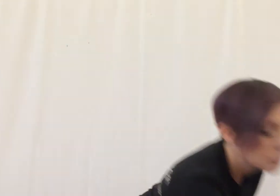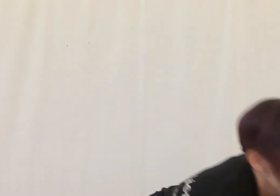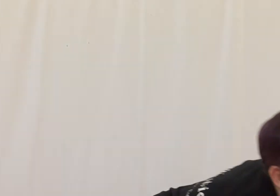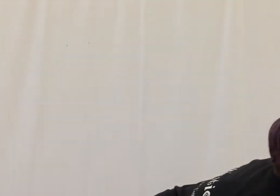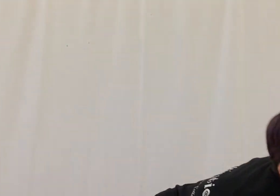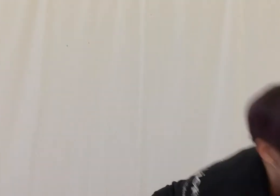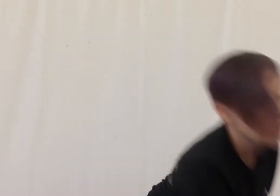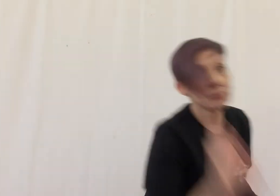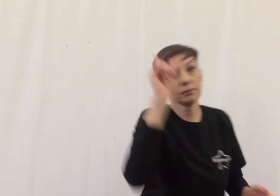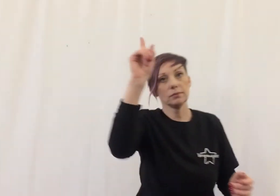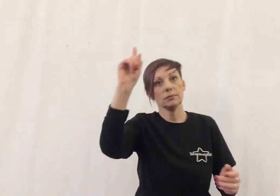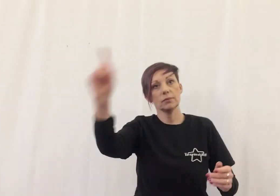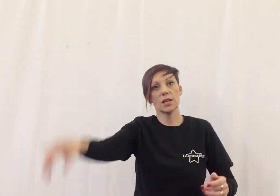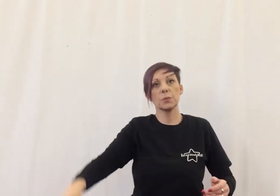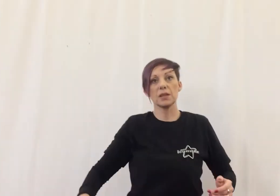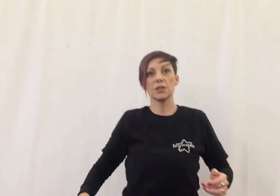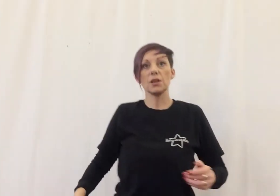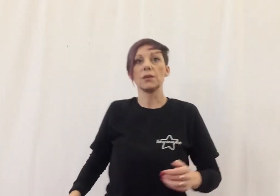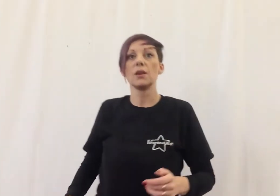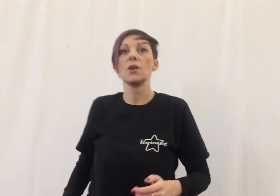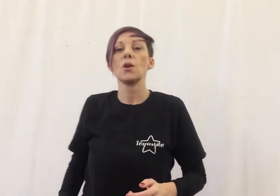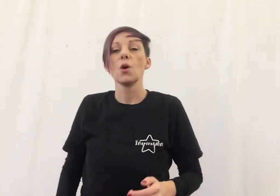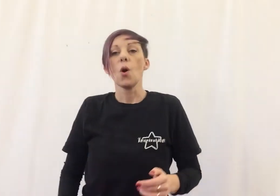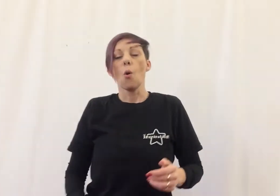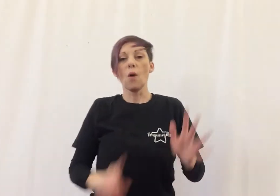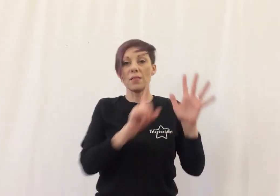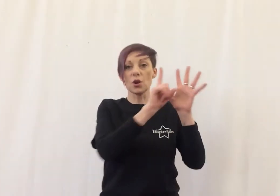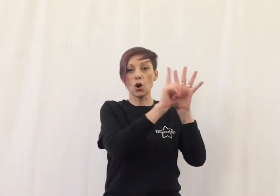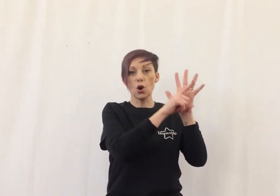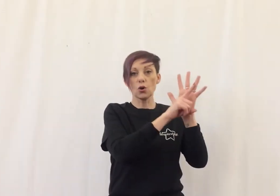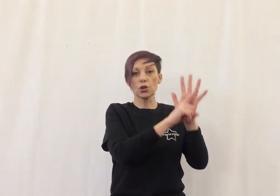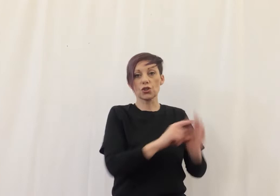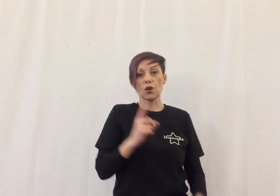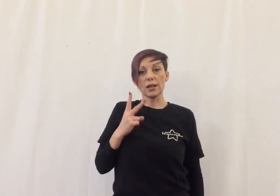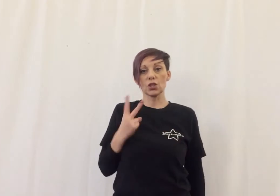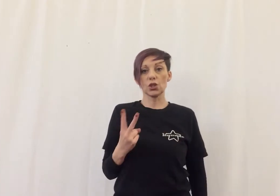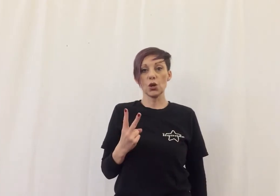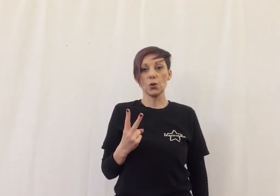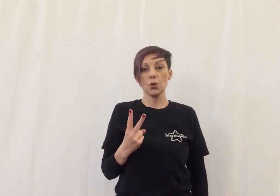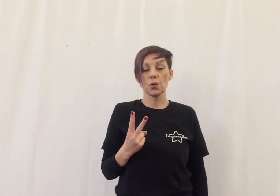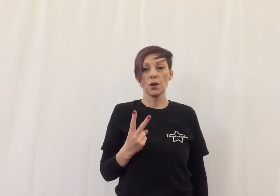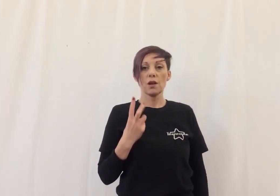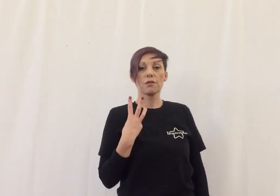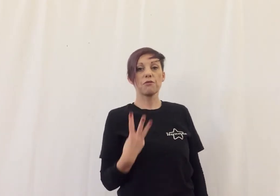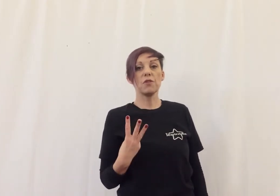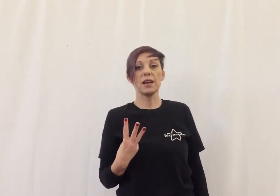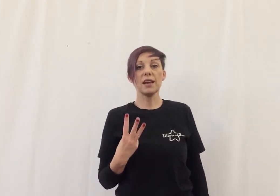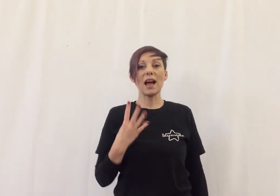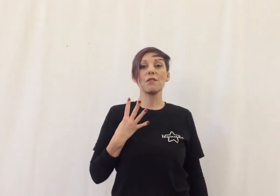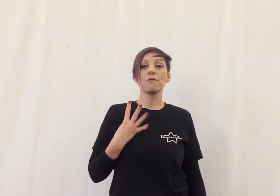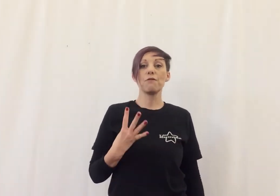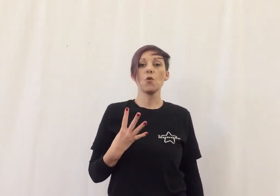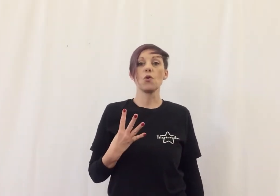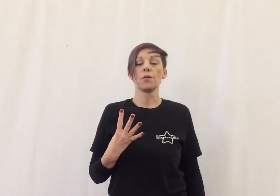bit. Next bit. So, when the clock strikes 2, 3, and 4.